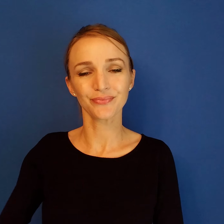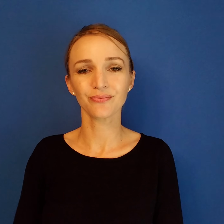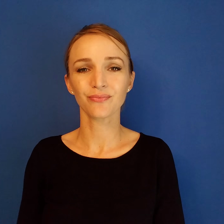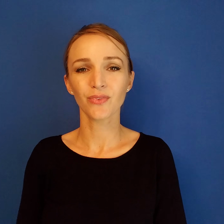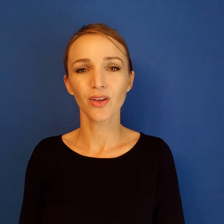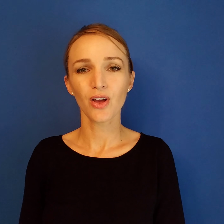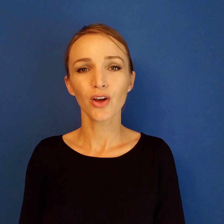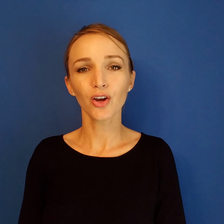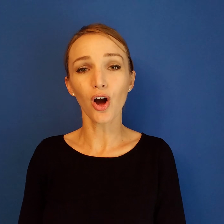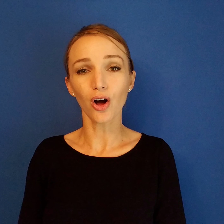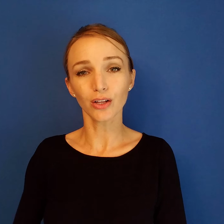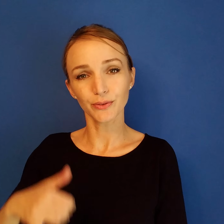Call.